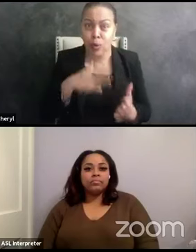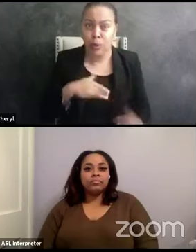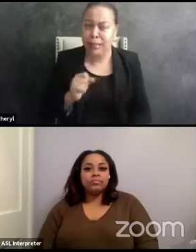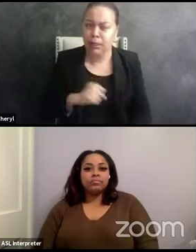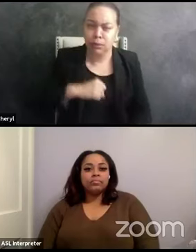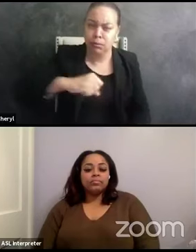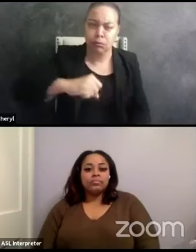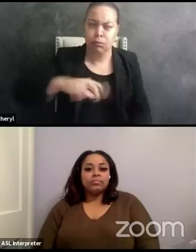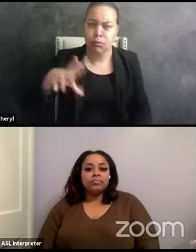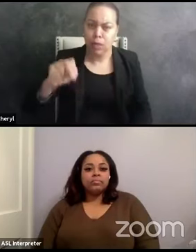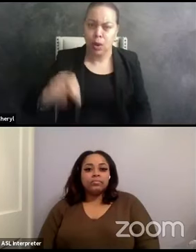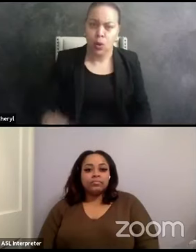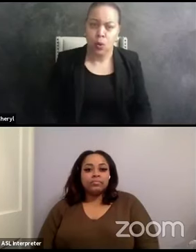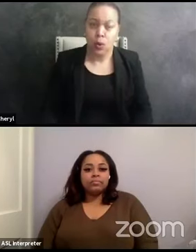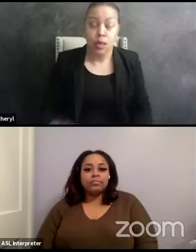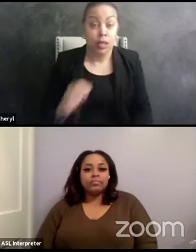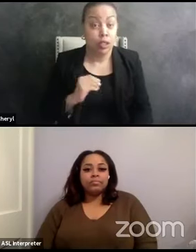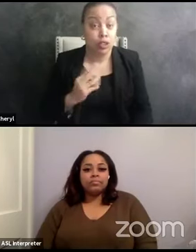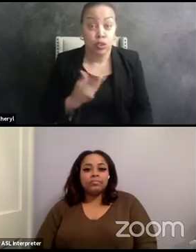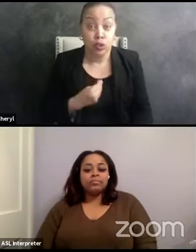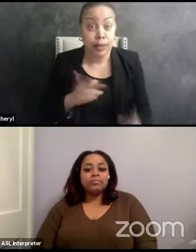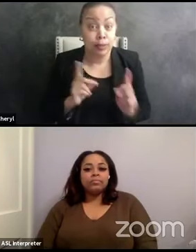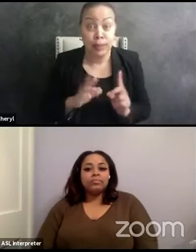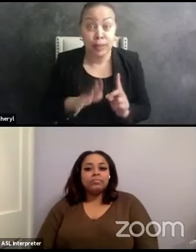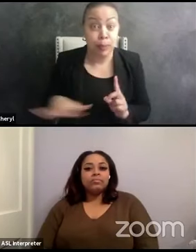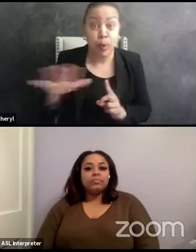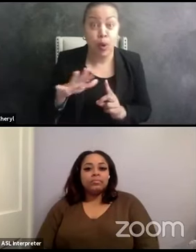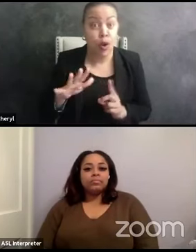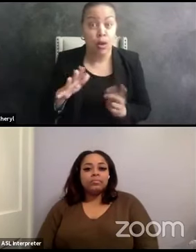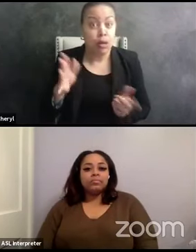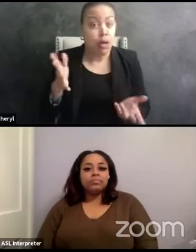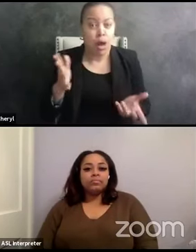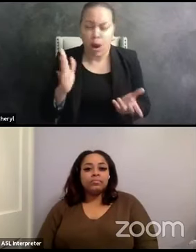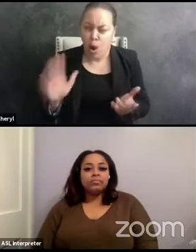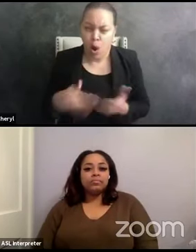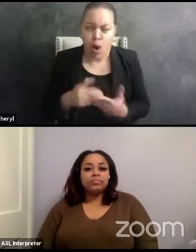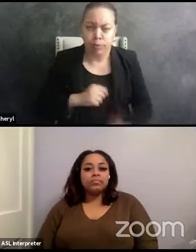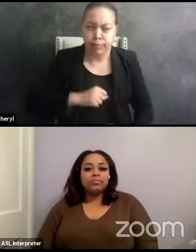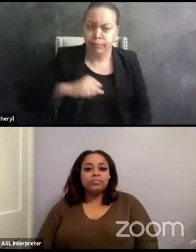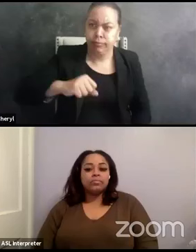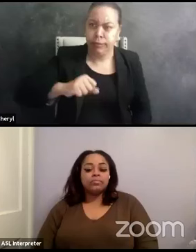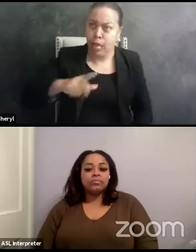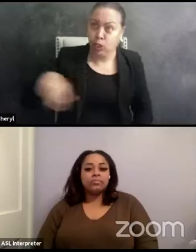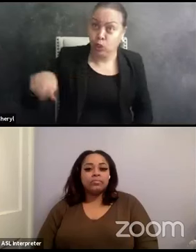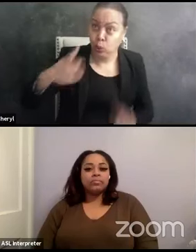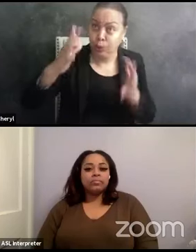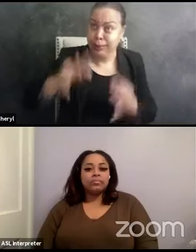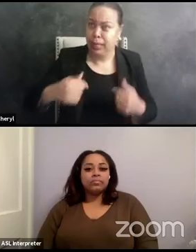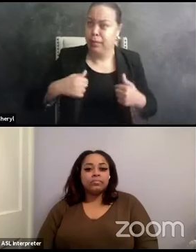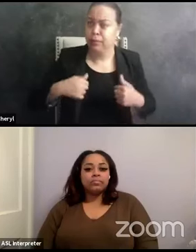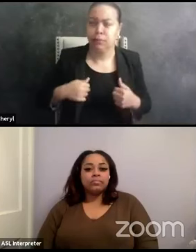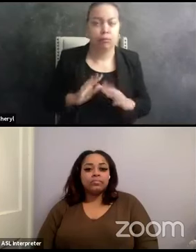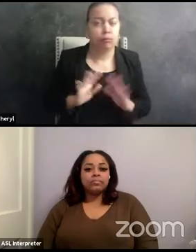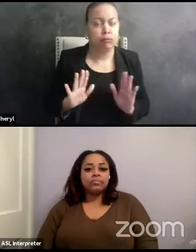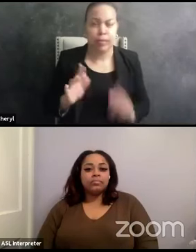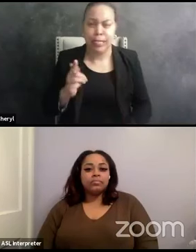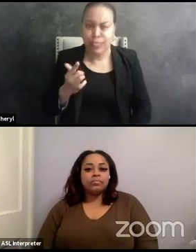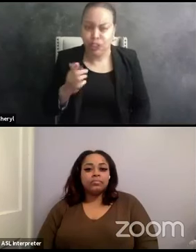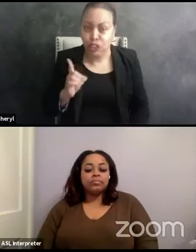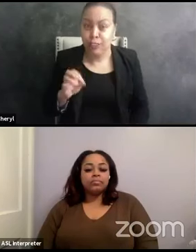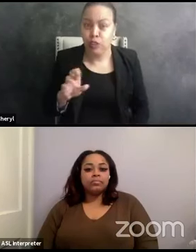Trans people of all genders are having to push back against externally defined ideas of gender.